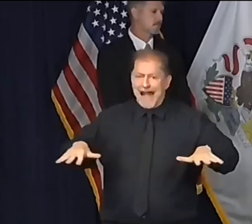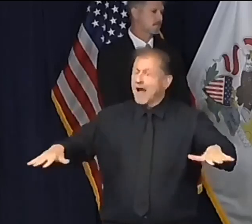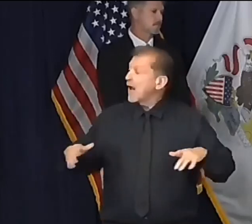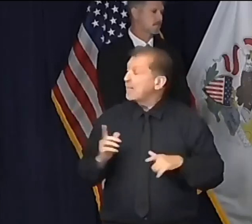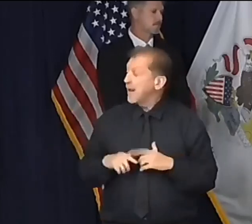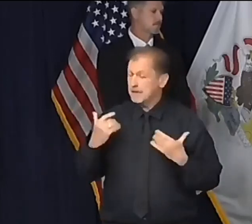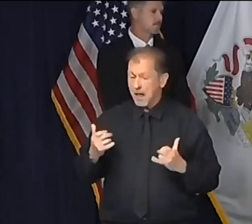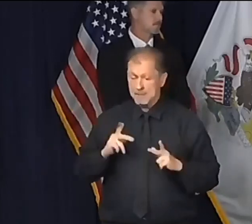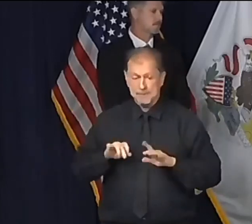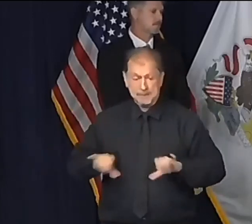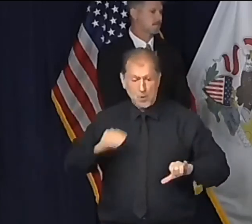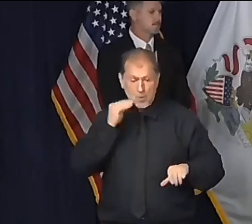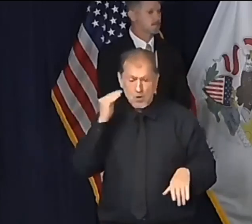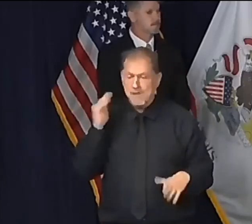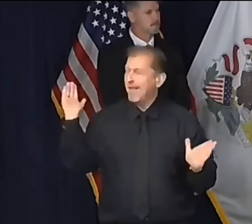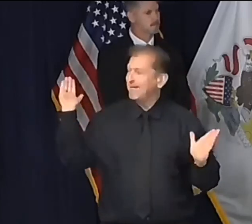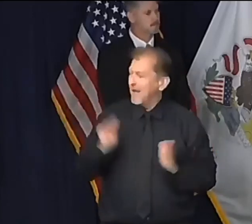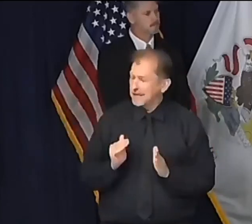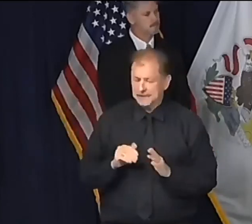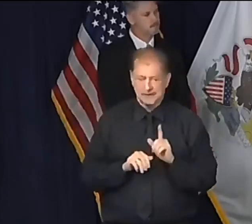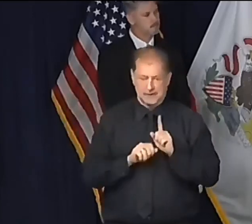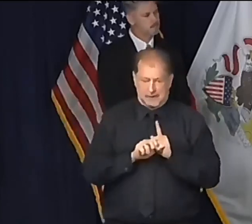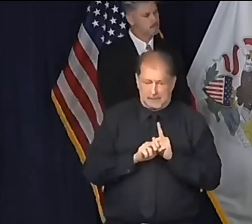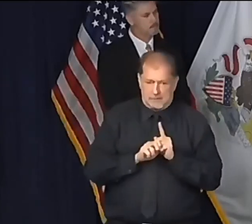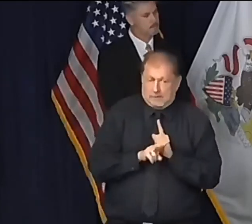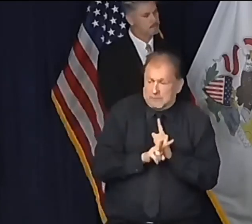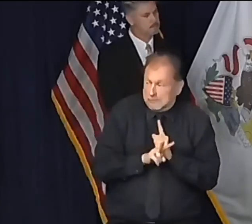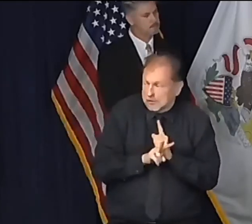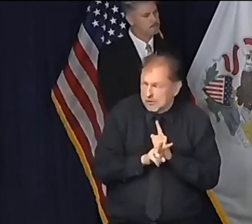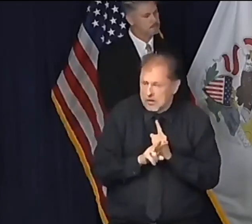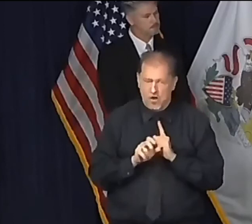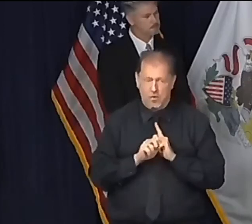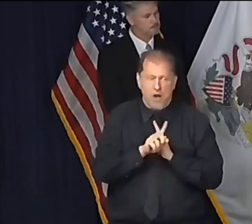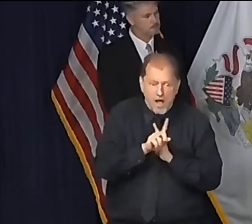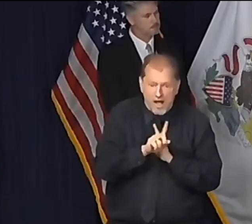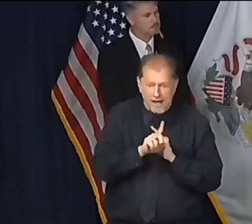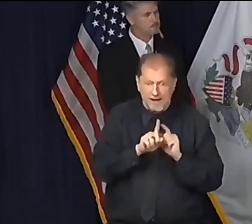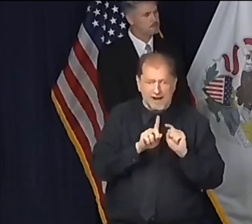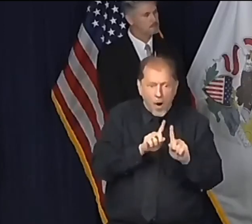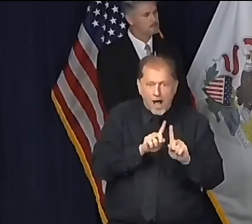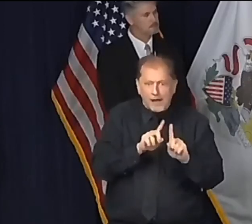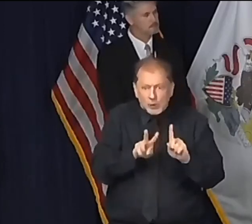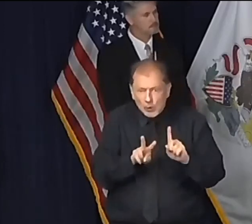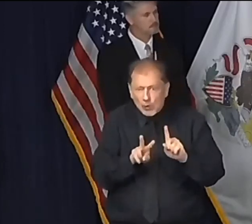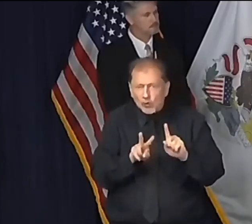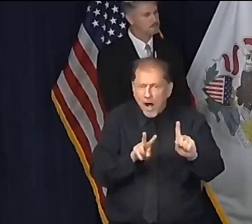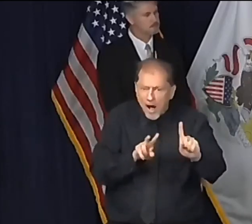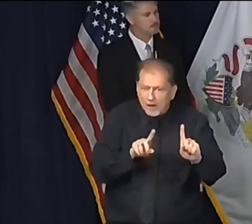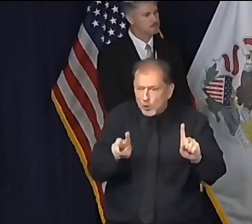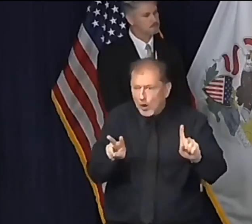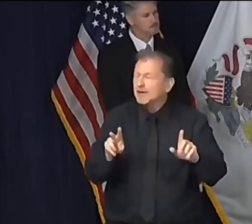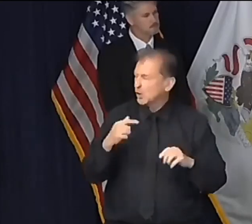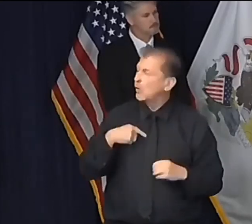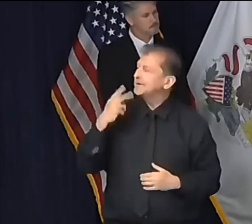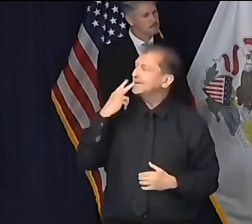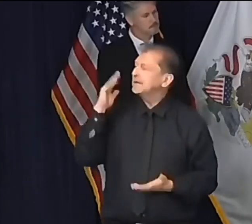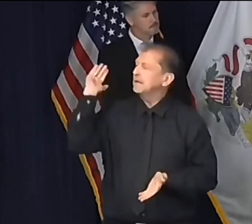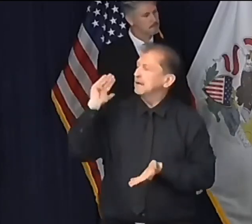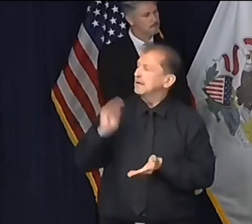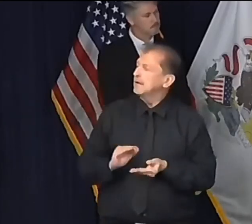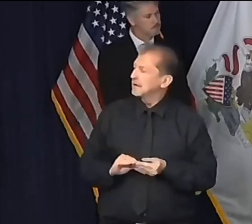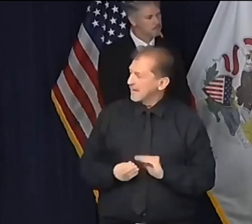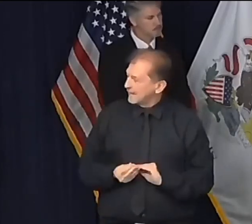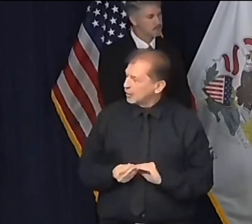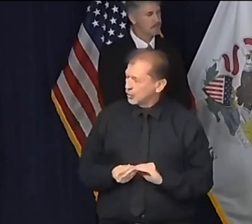an exact science, that number, but we are seeing a change in those numbers, and it has directly to